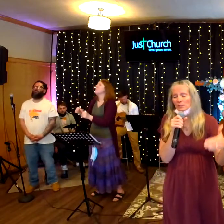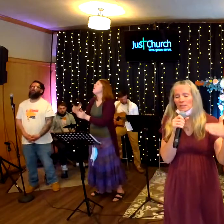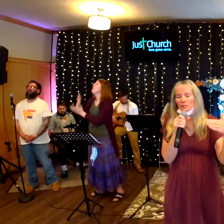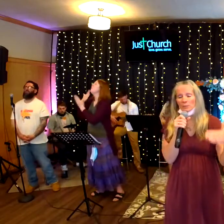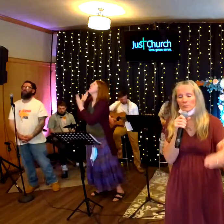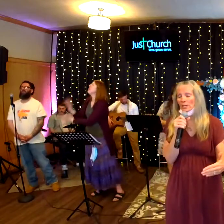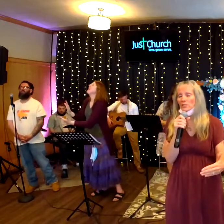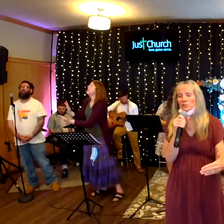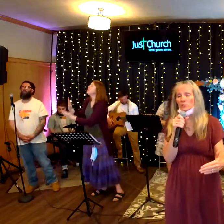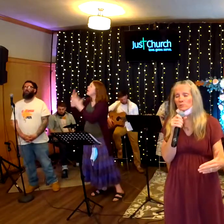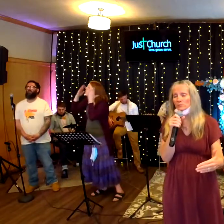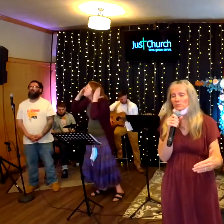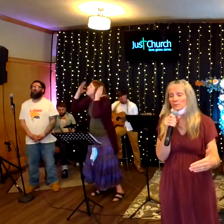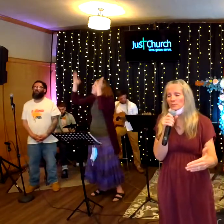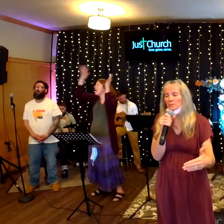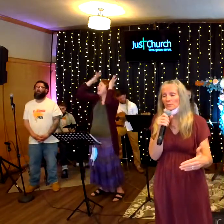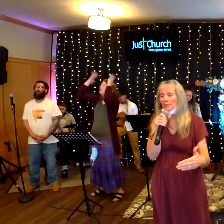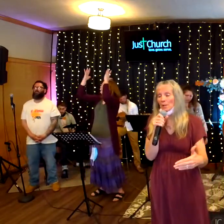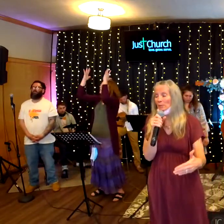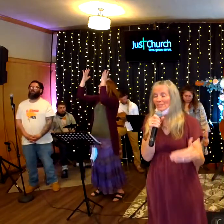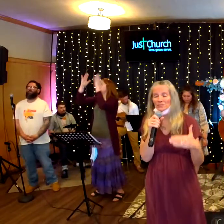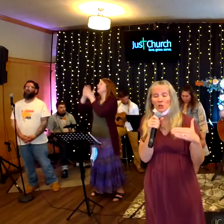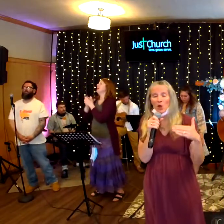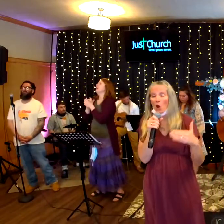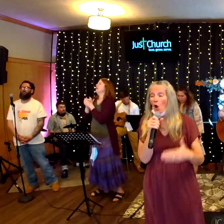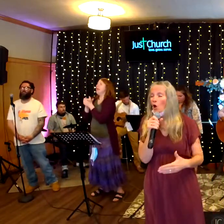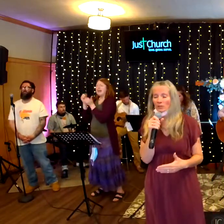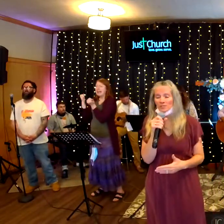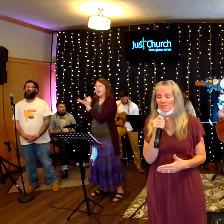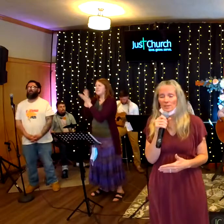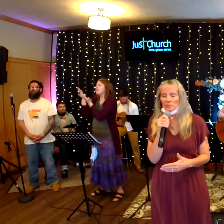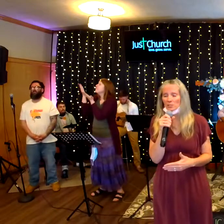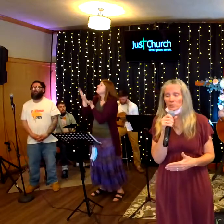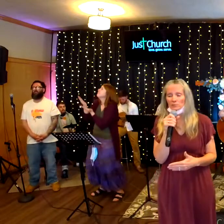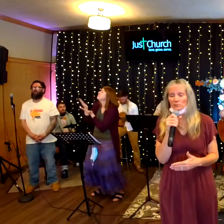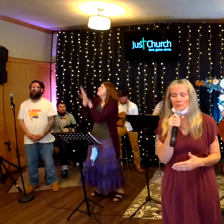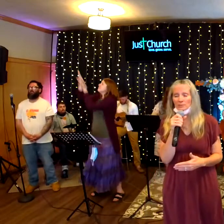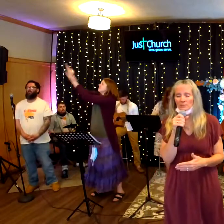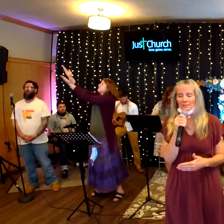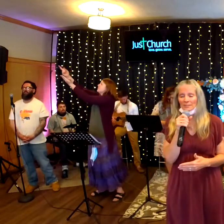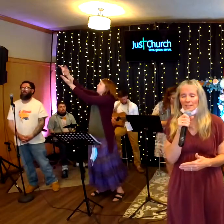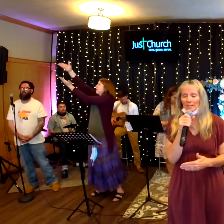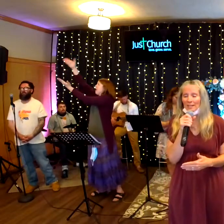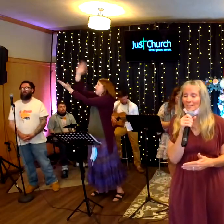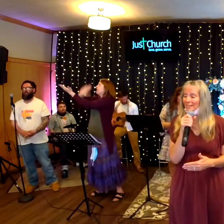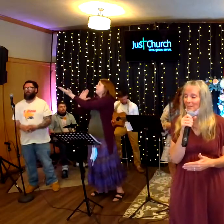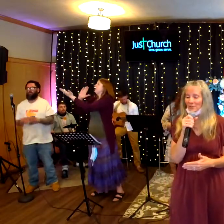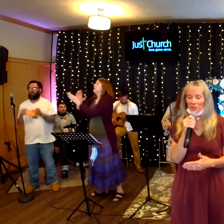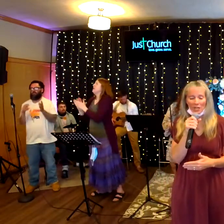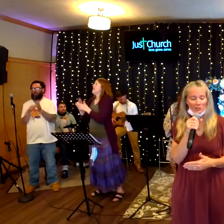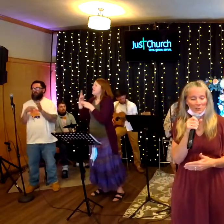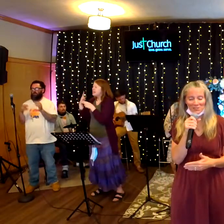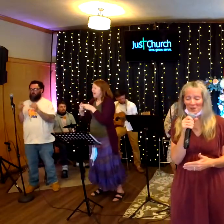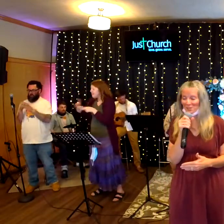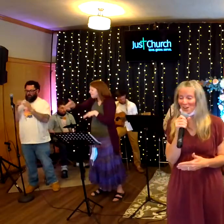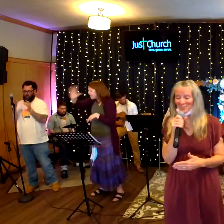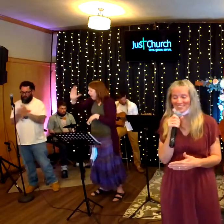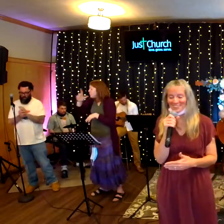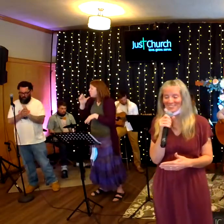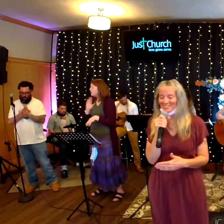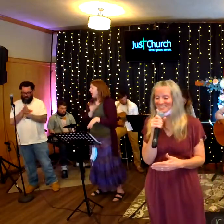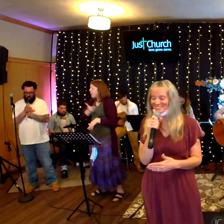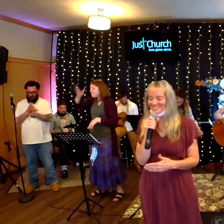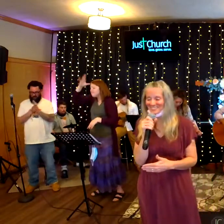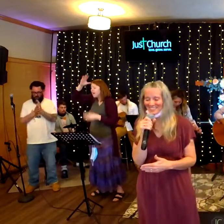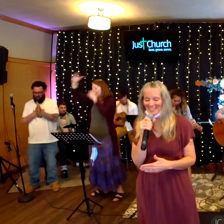you and we praise you and we lift all of this up to you. In the name of God, who is our Father